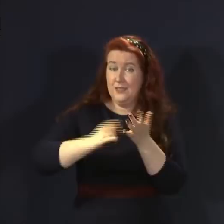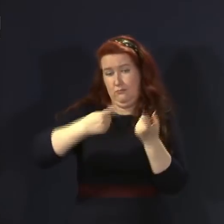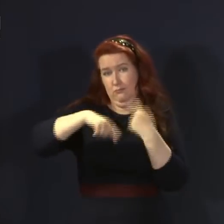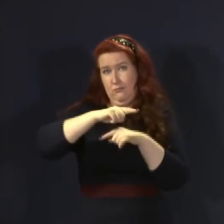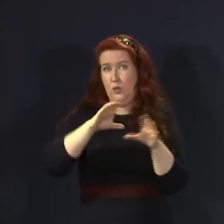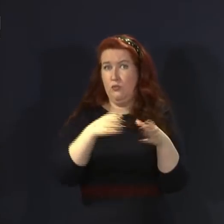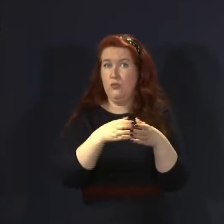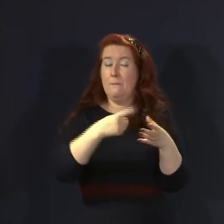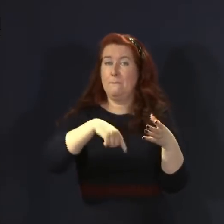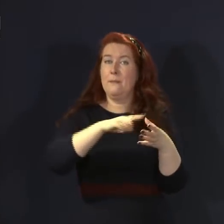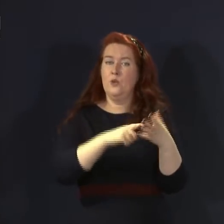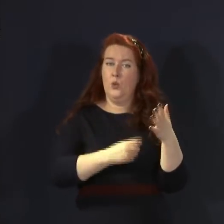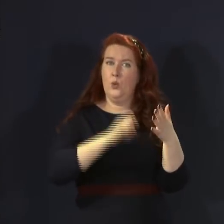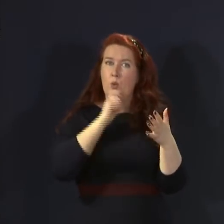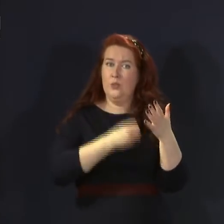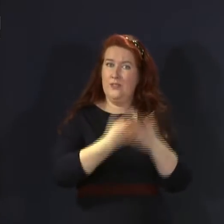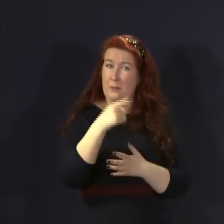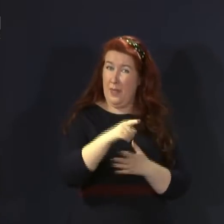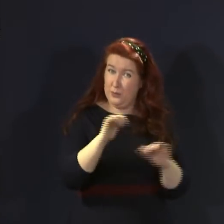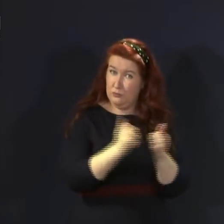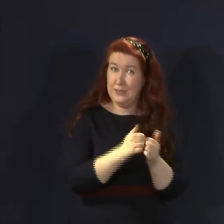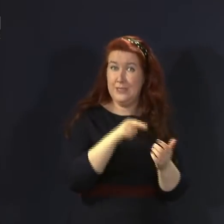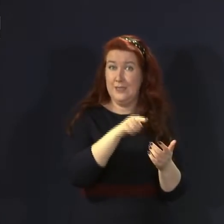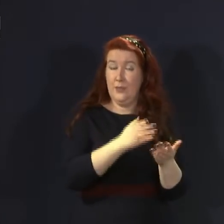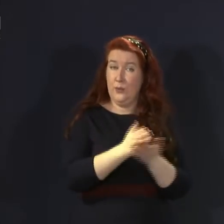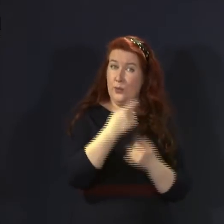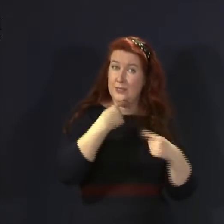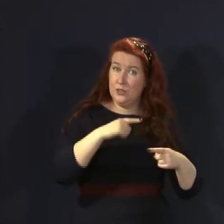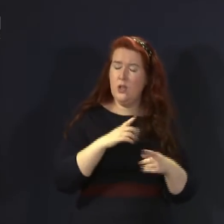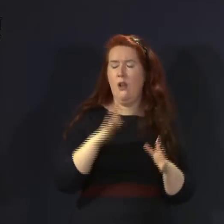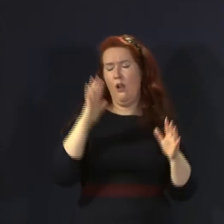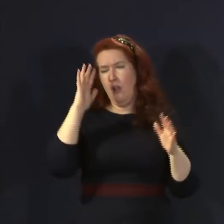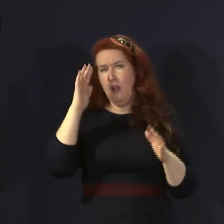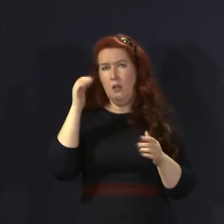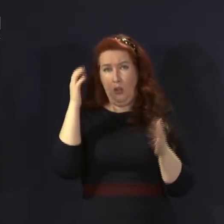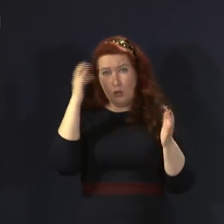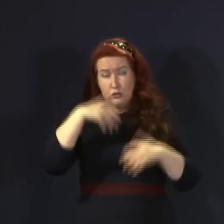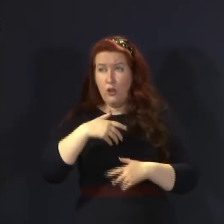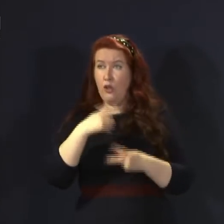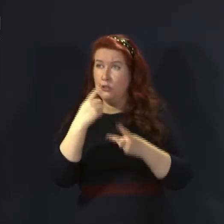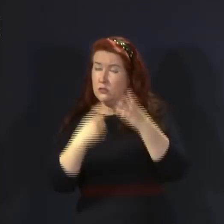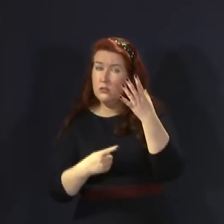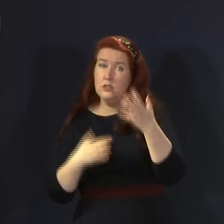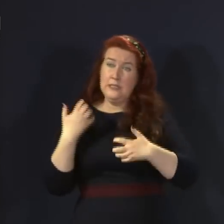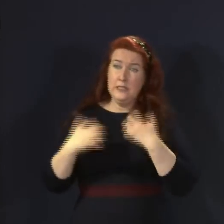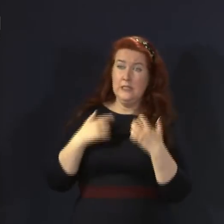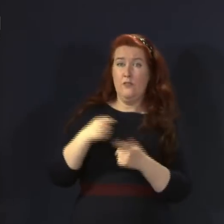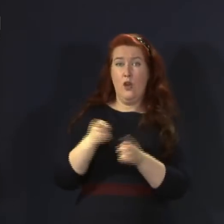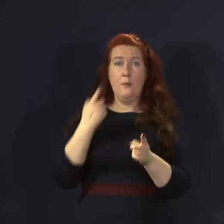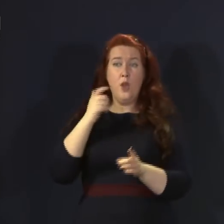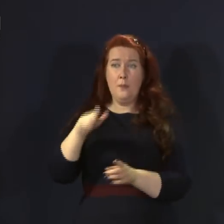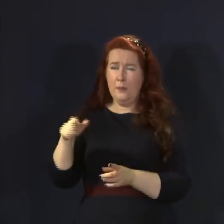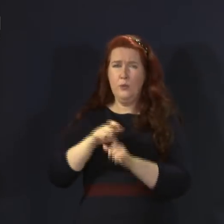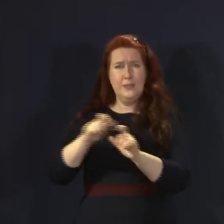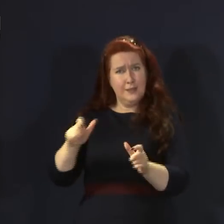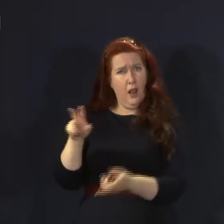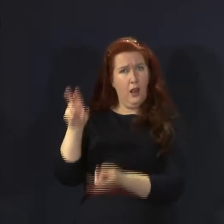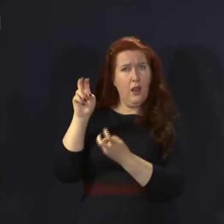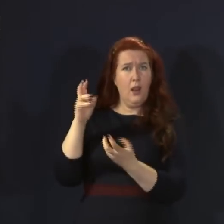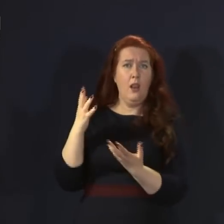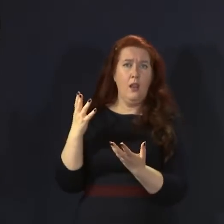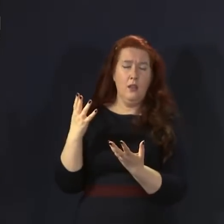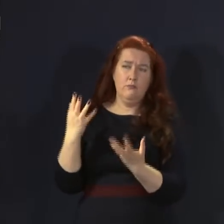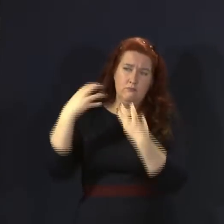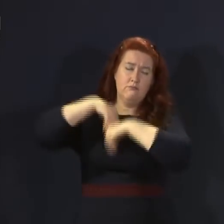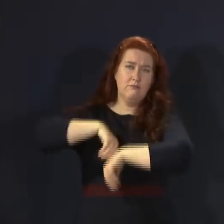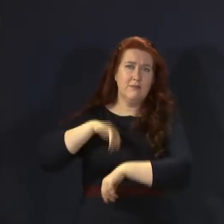group that developed it. We continue, of course, to listen to concerns and anxieties of young people and teachers as